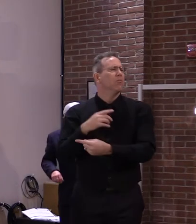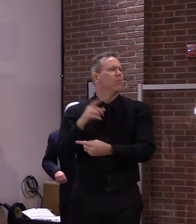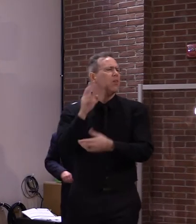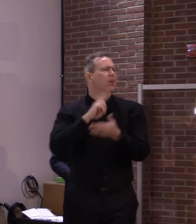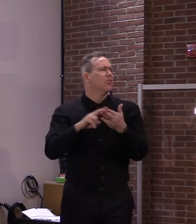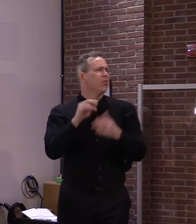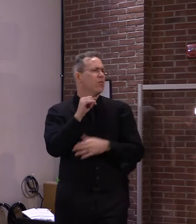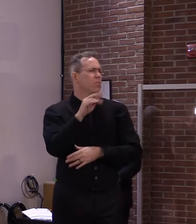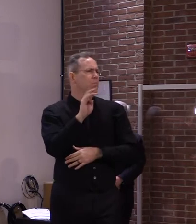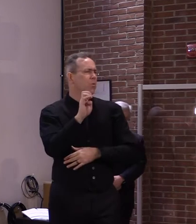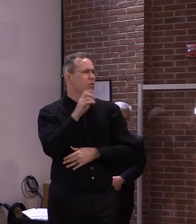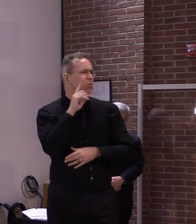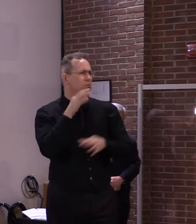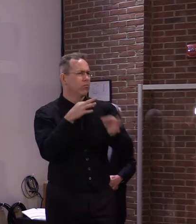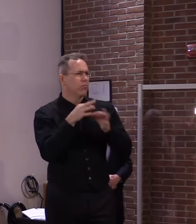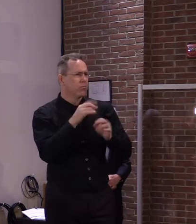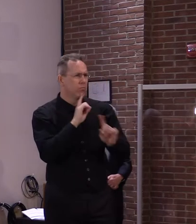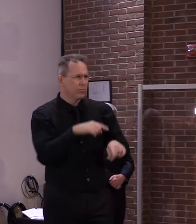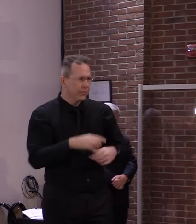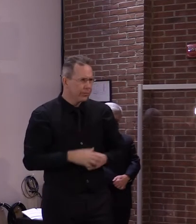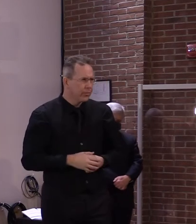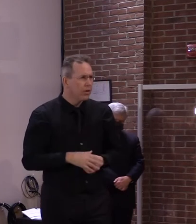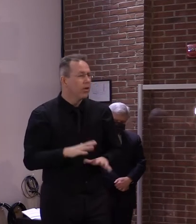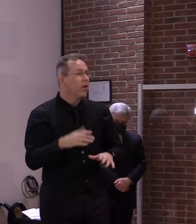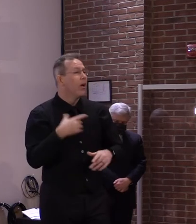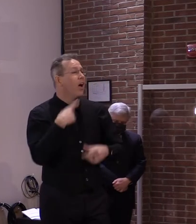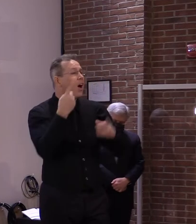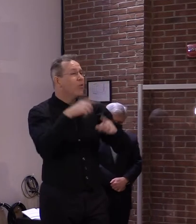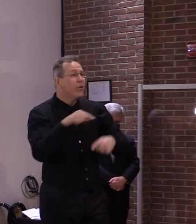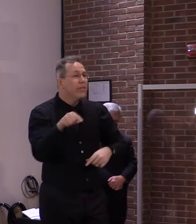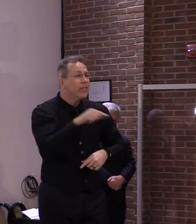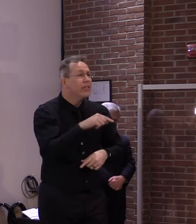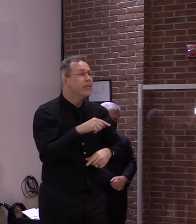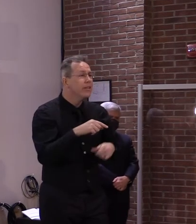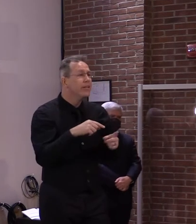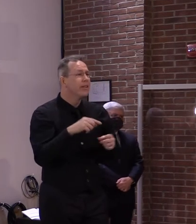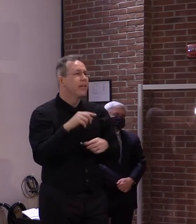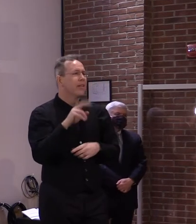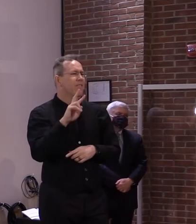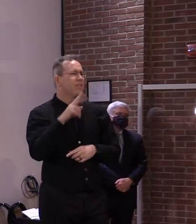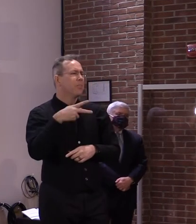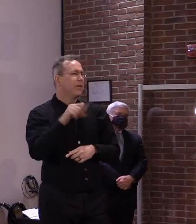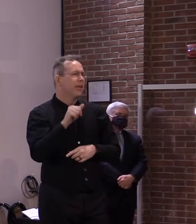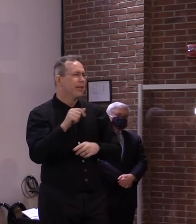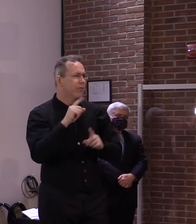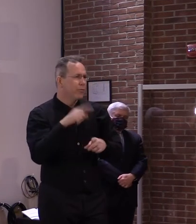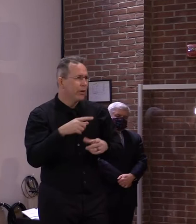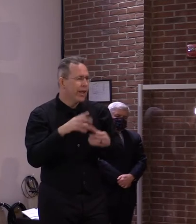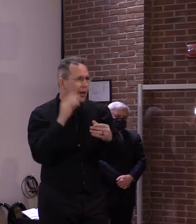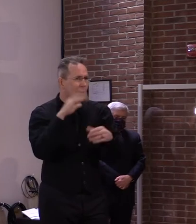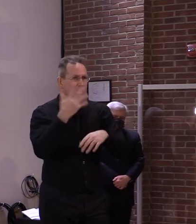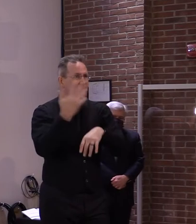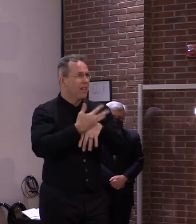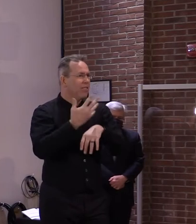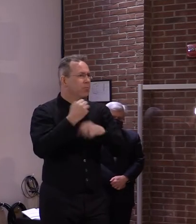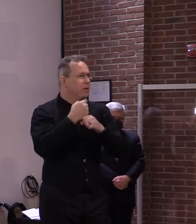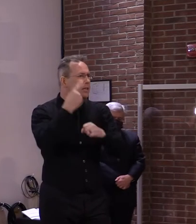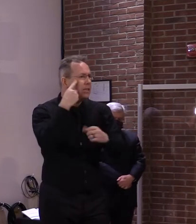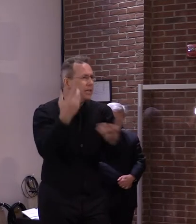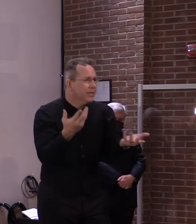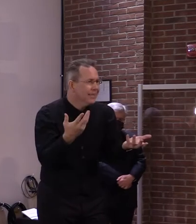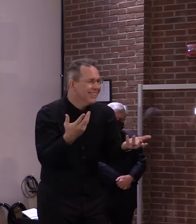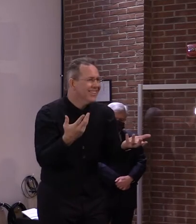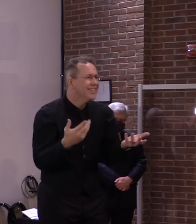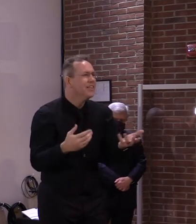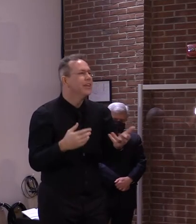the vpa to give them a certain amount of time i think it was five days actually we just thought it made sense to go a week and make it effective